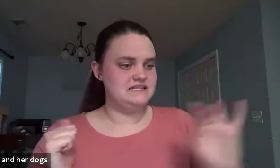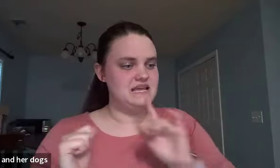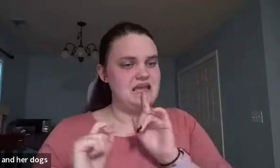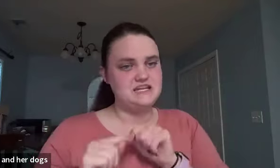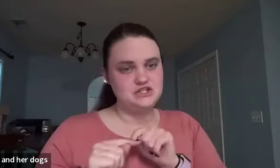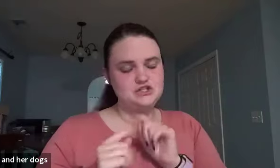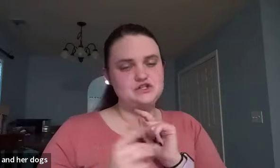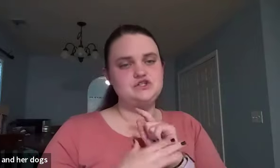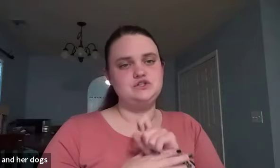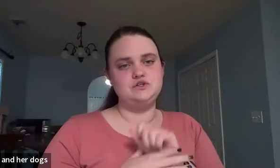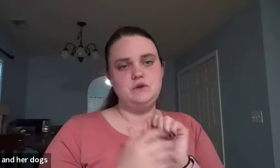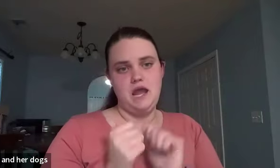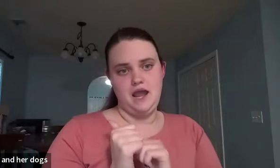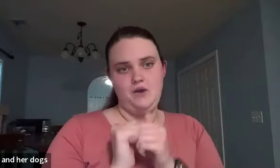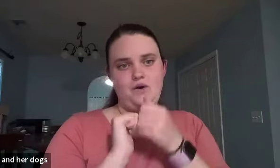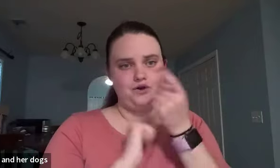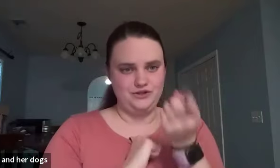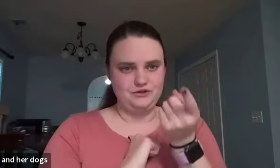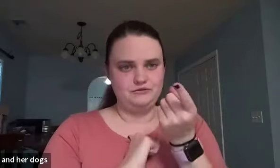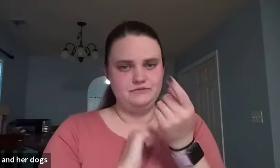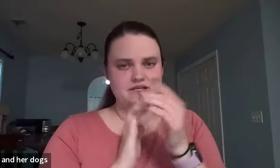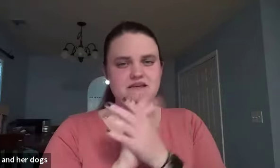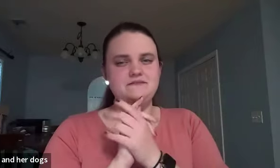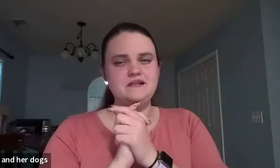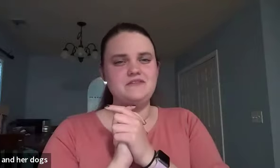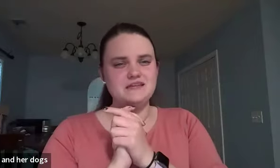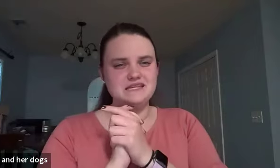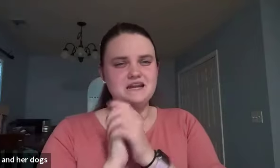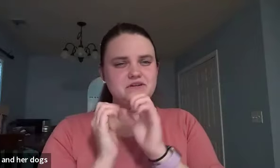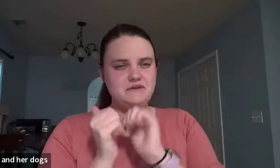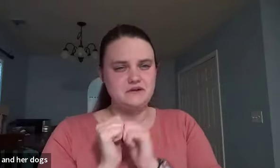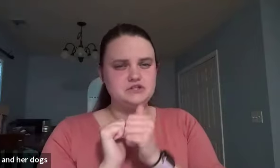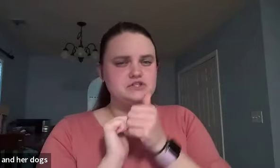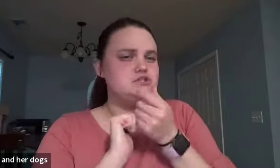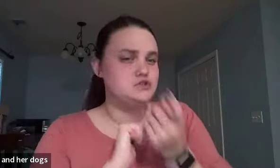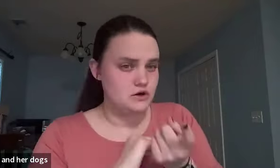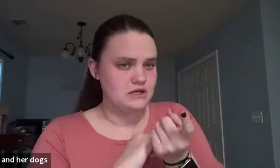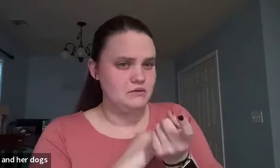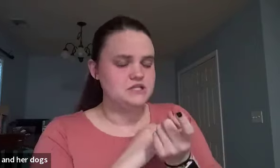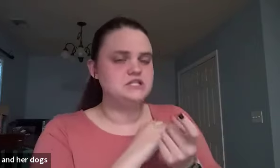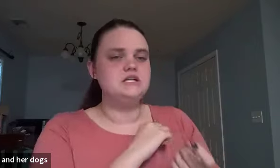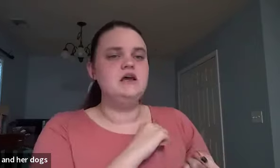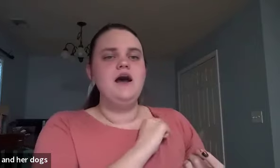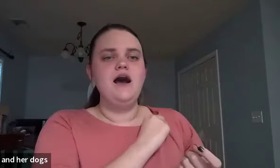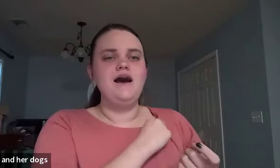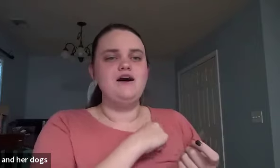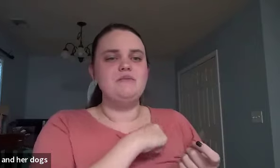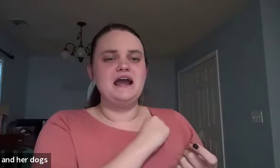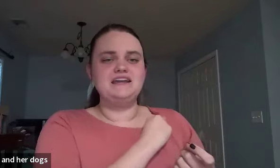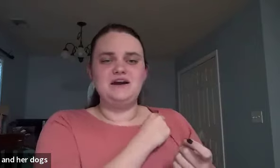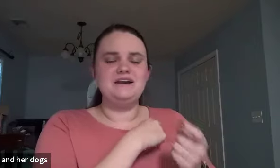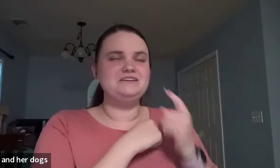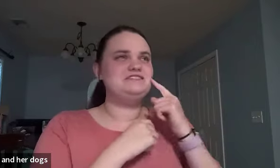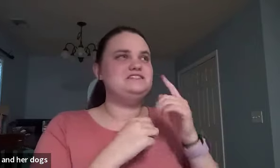is answers to how are you? Because I feel like that's kind of a very good starting question. And I could see